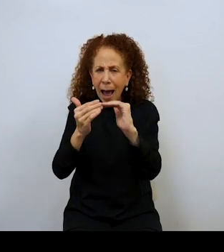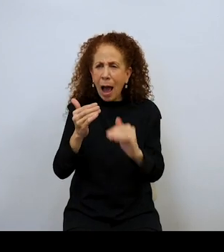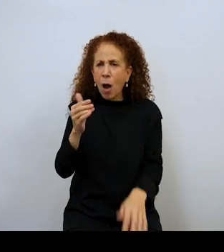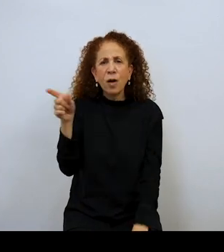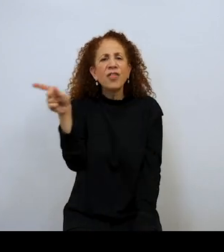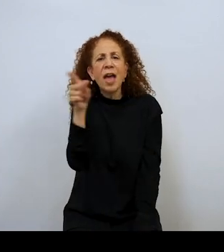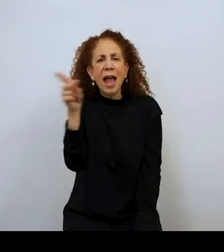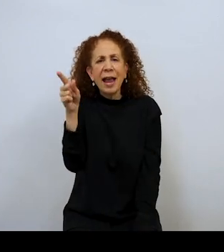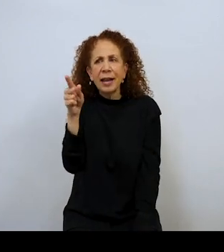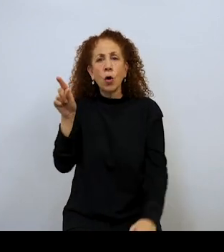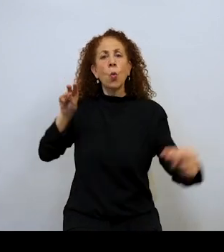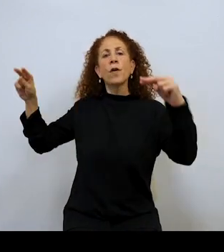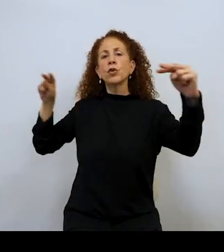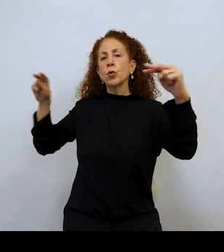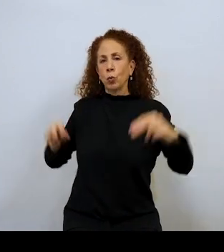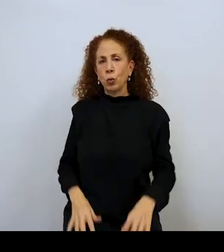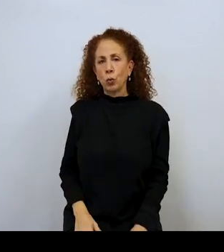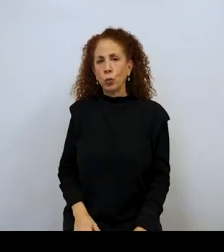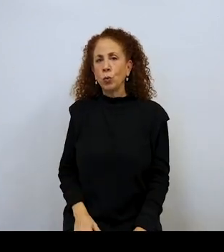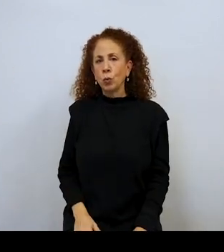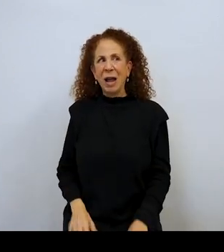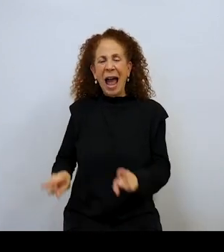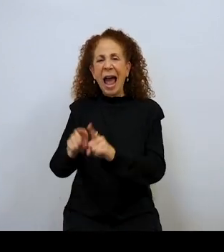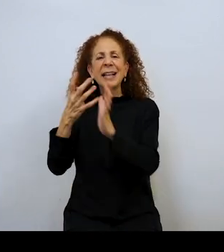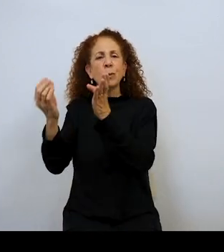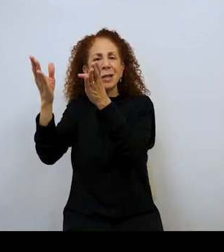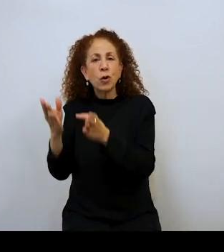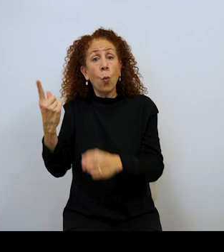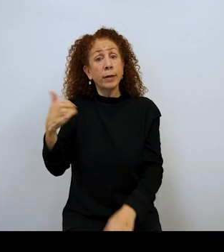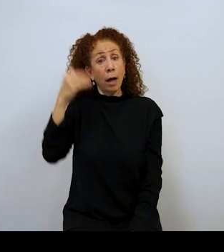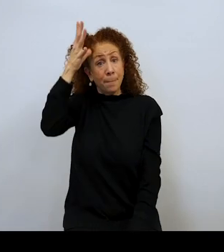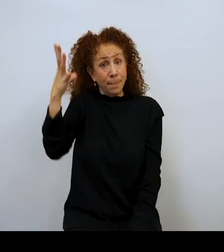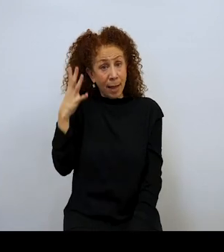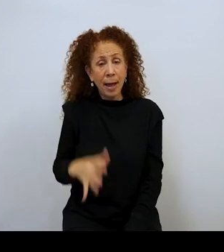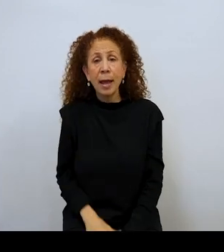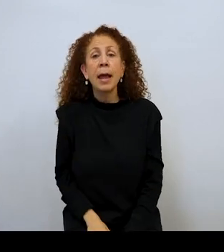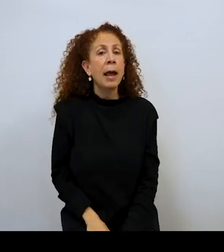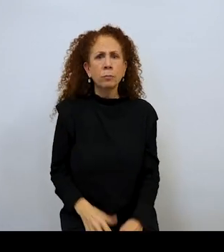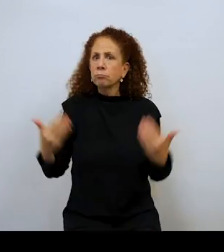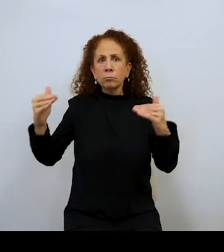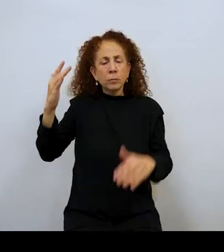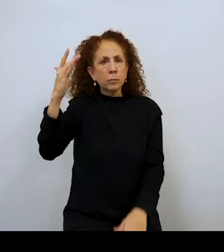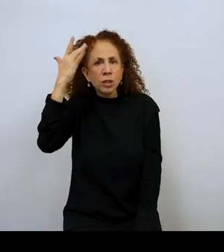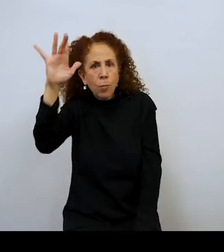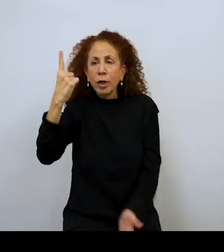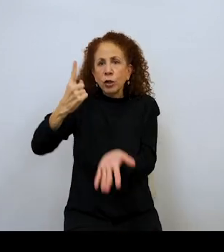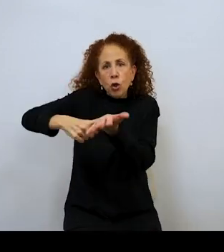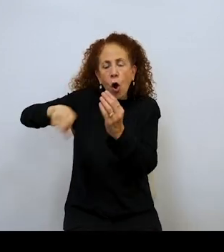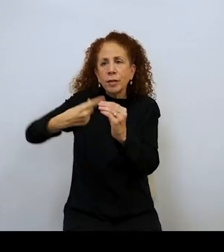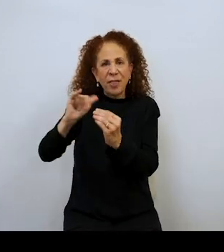they were viewed, mm-hmm. was often as outsiders. And there was this young man who was very articulate and smart. And he talked about